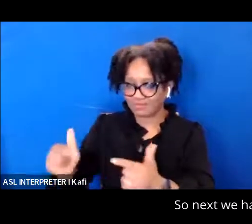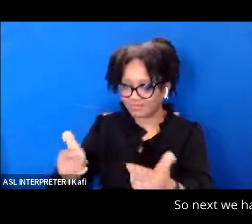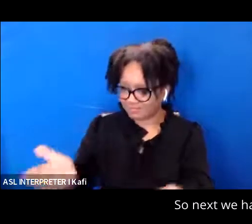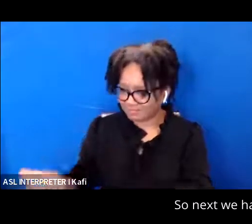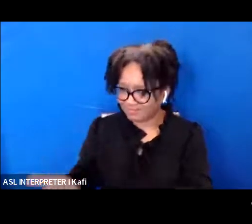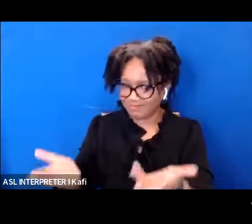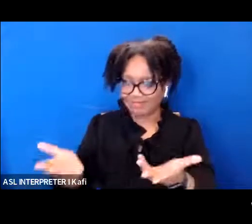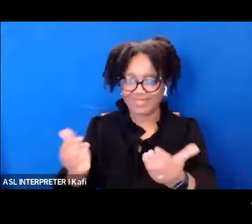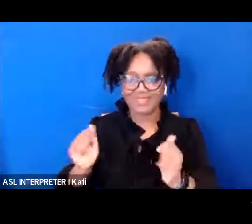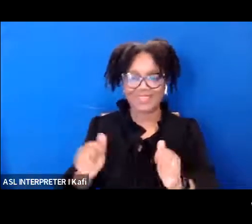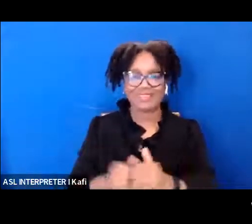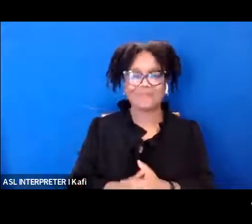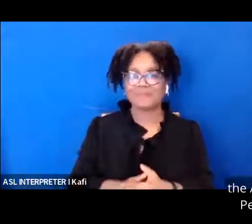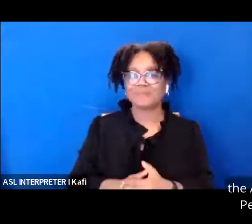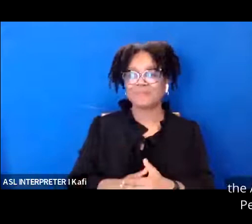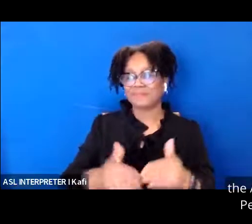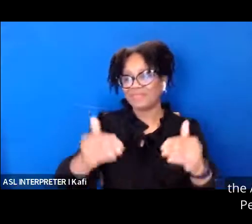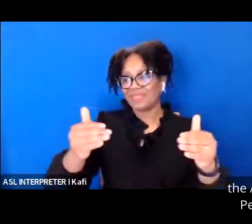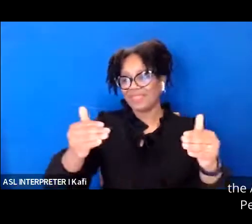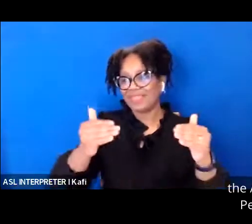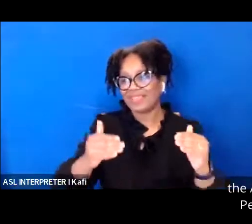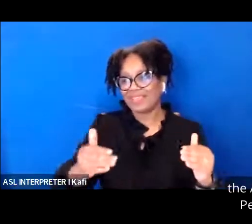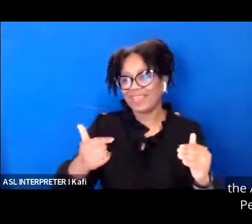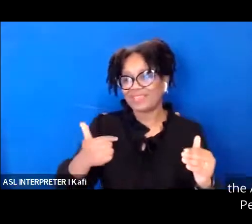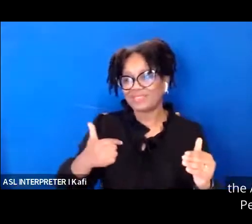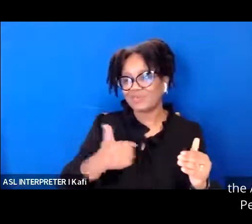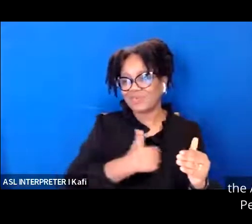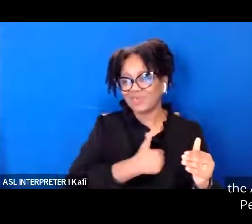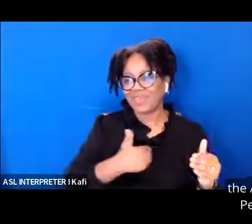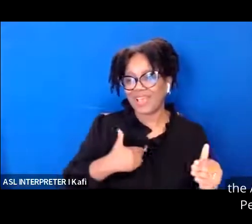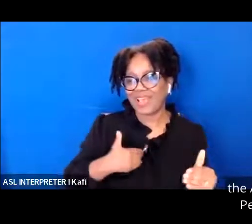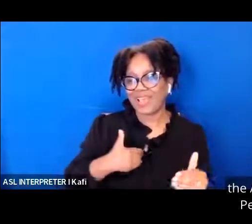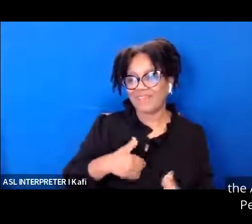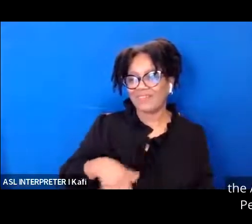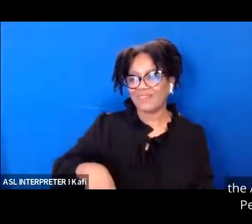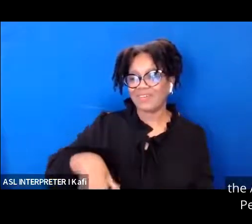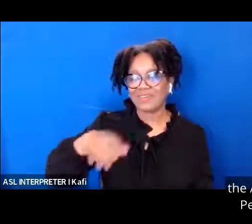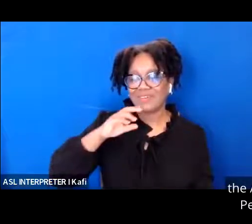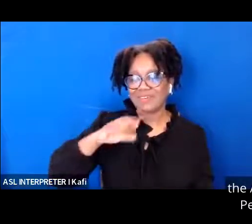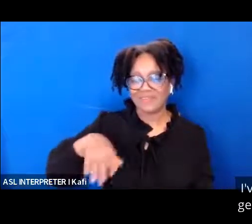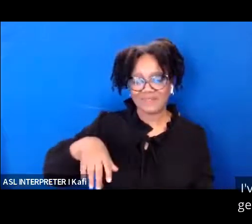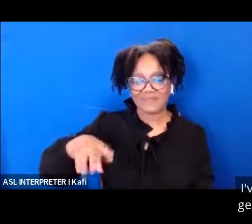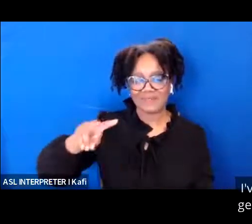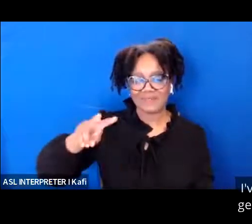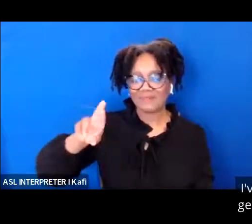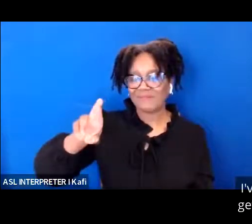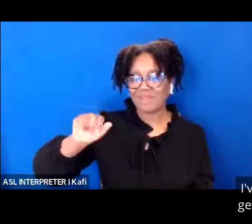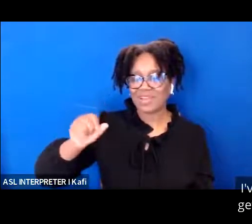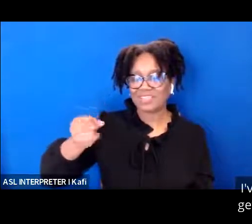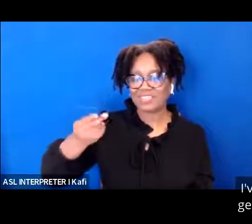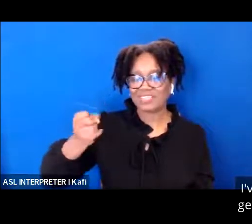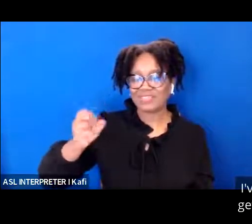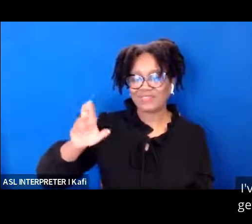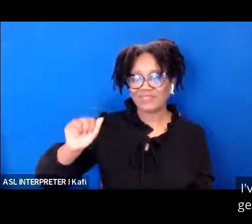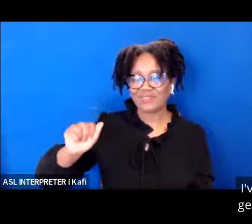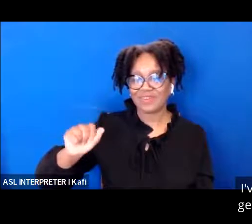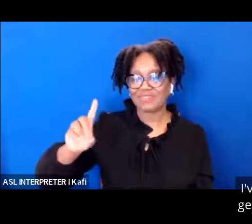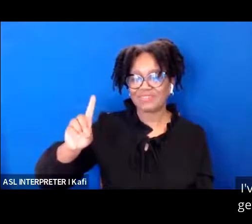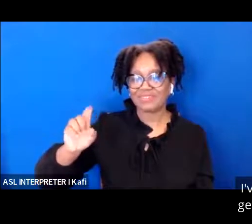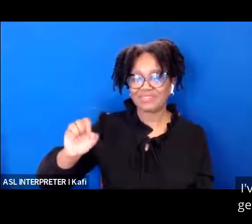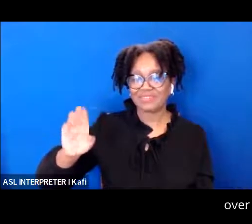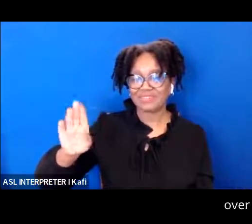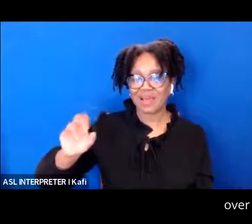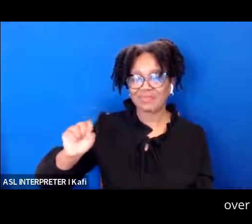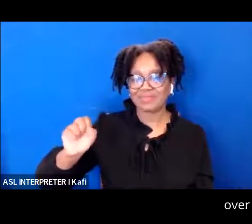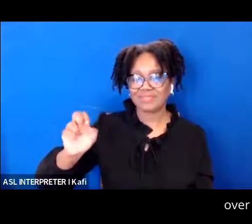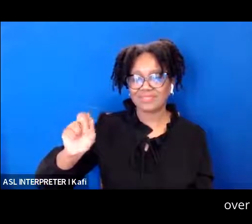dobson who is representing the american association of people with disabilities i've had the pleasure of getting to know her